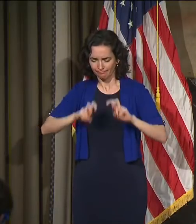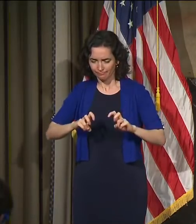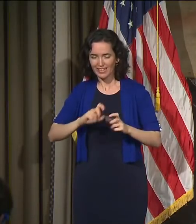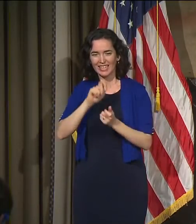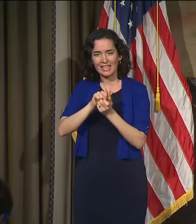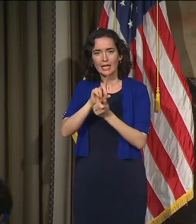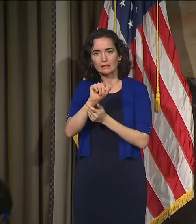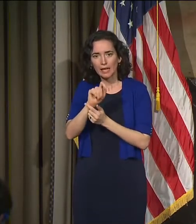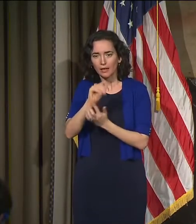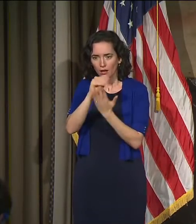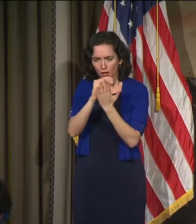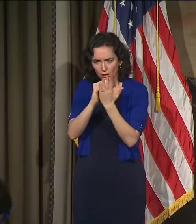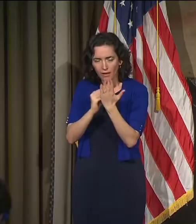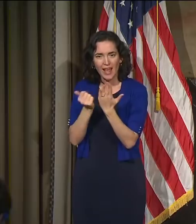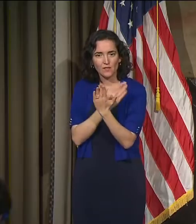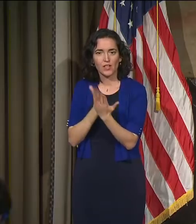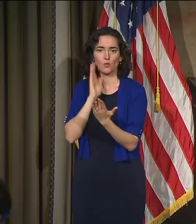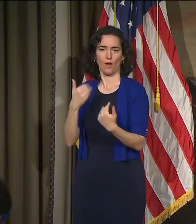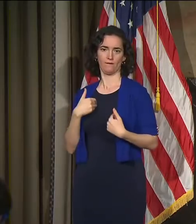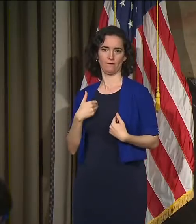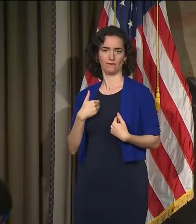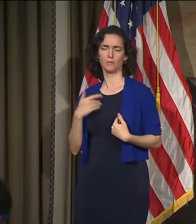us.